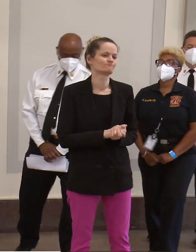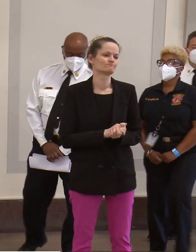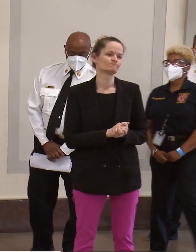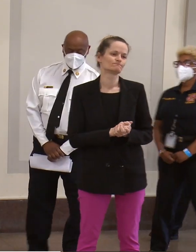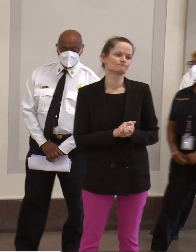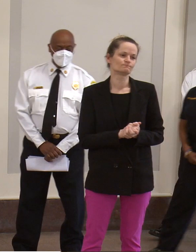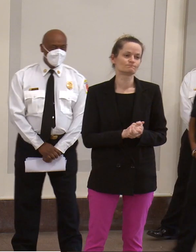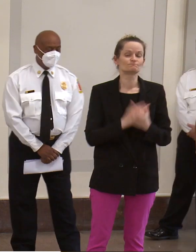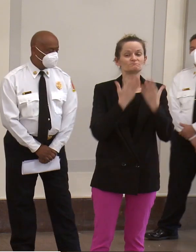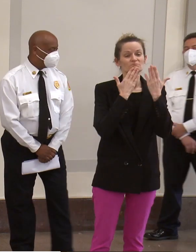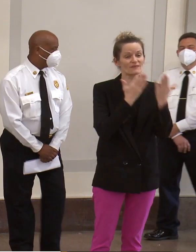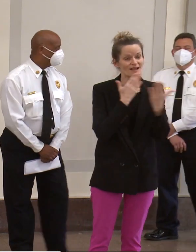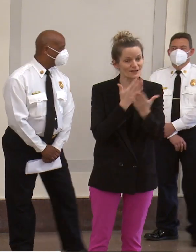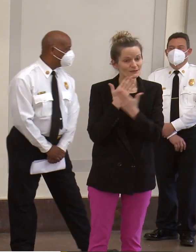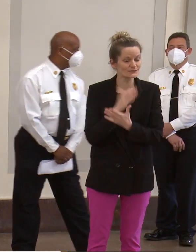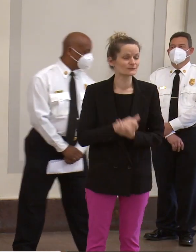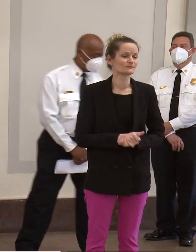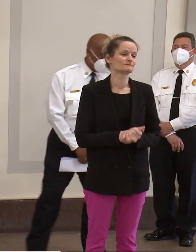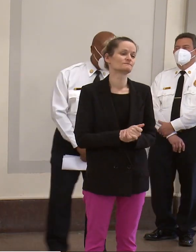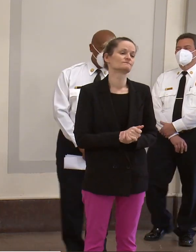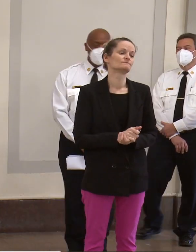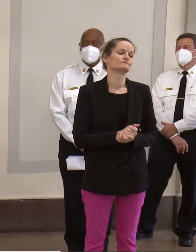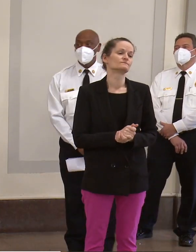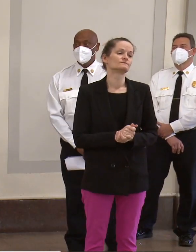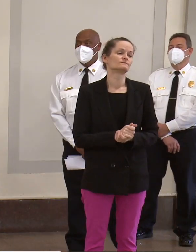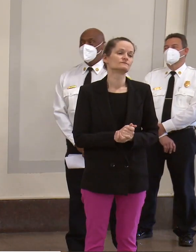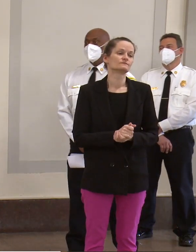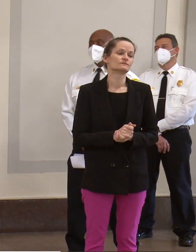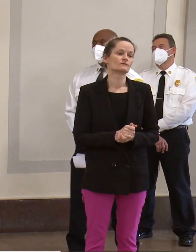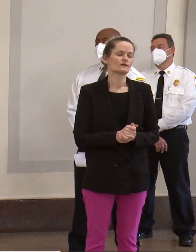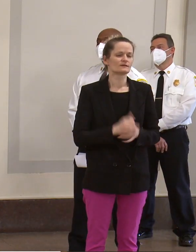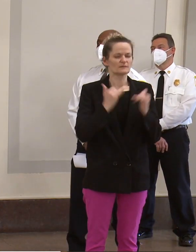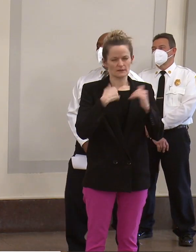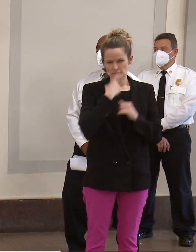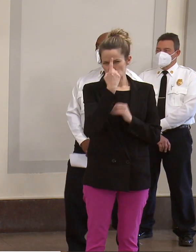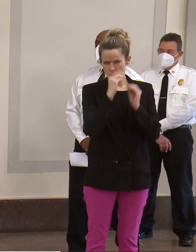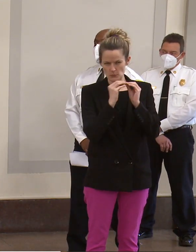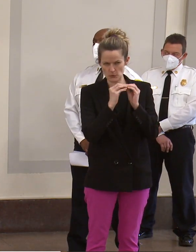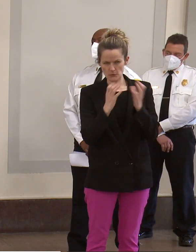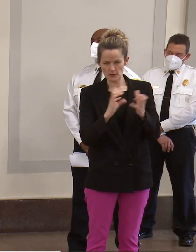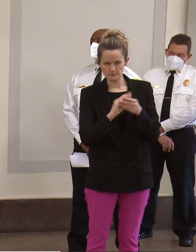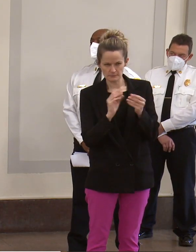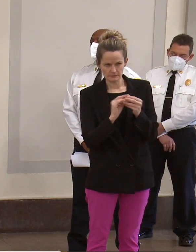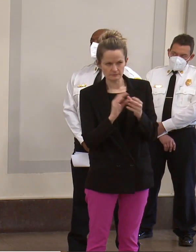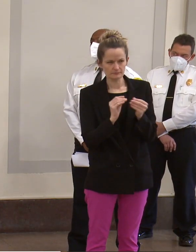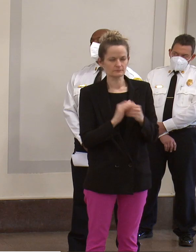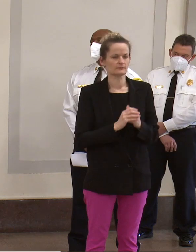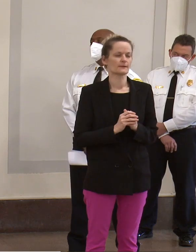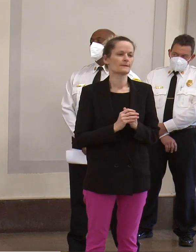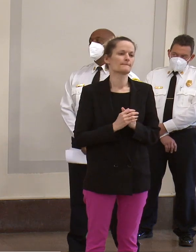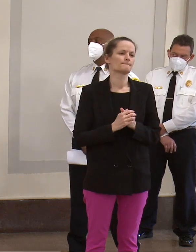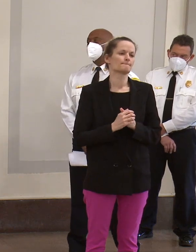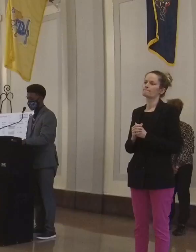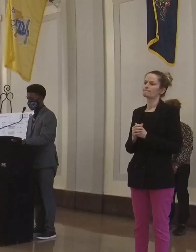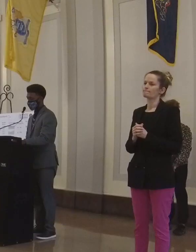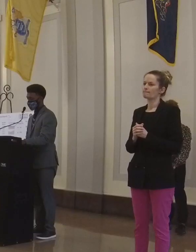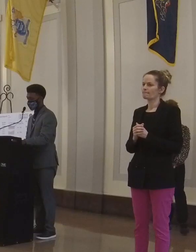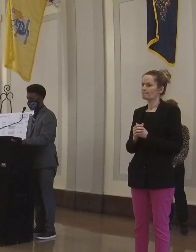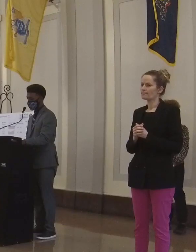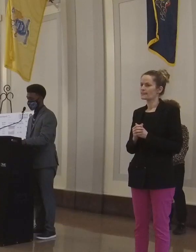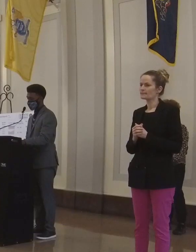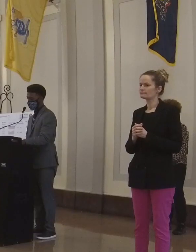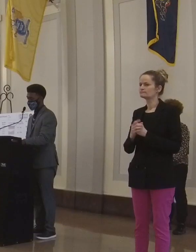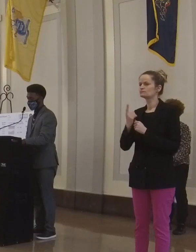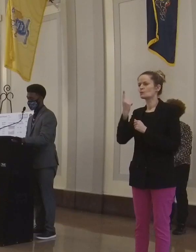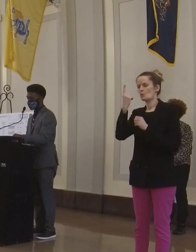Thank you. Go ahead, Kate. I just have one more question. One more question in relation to the